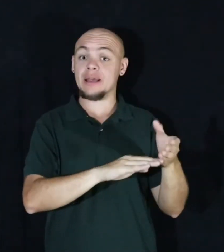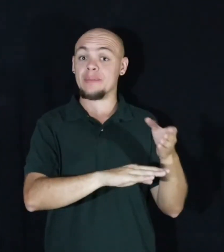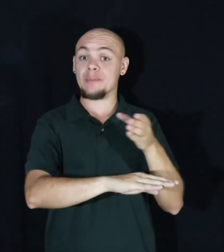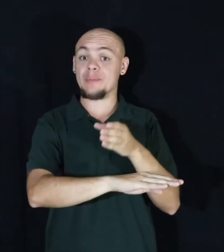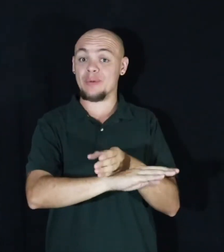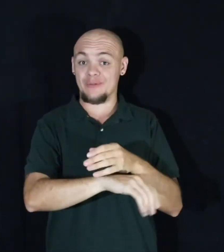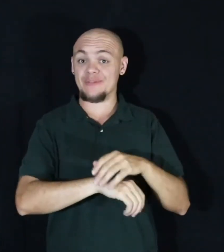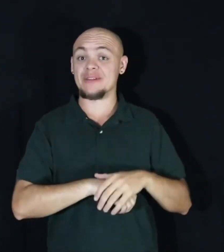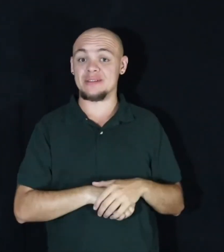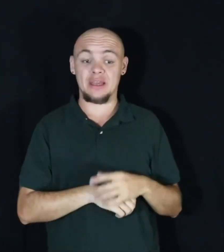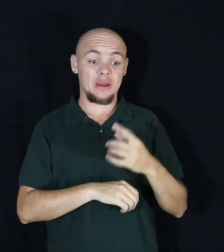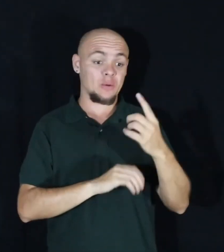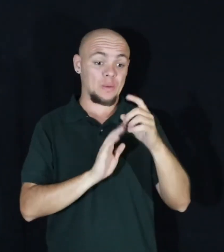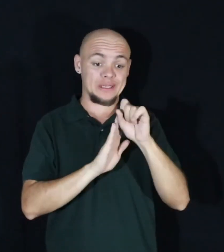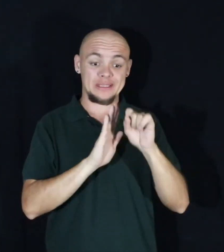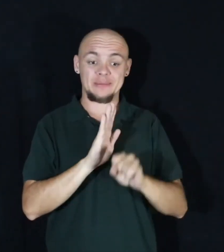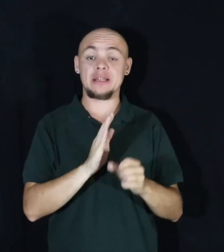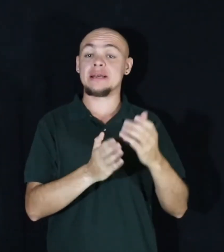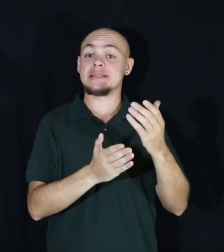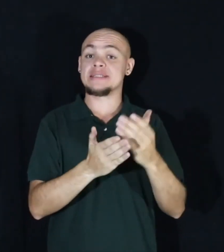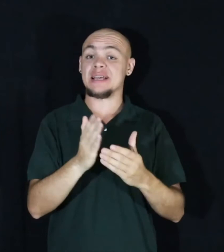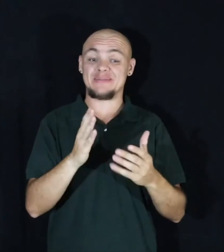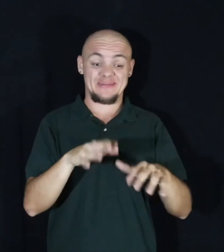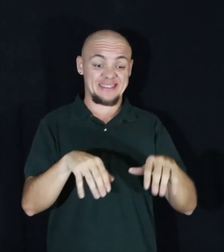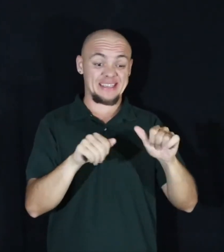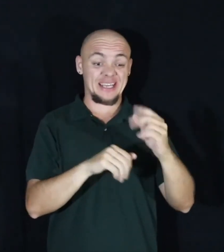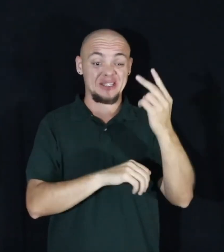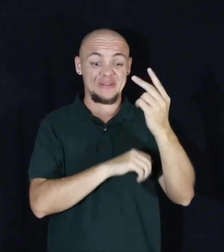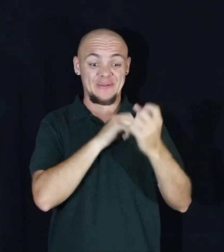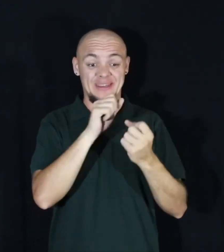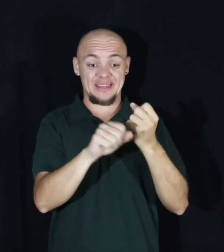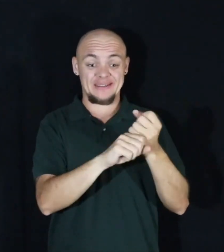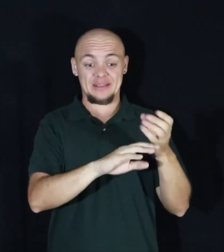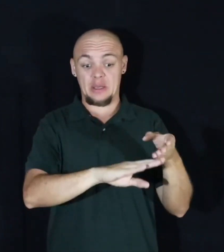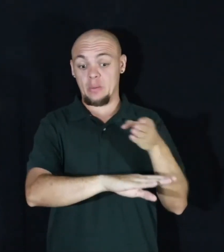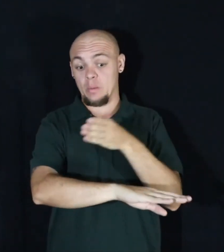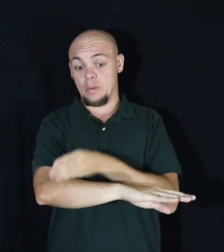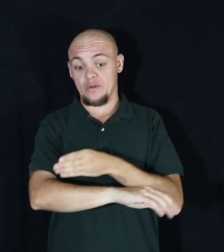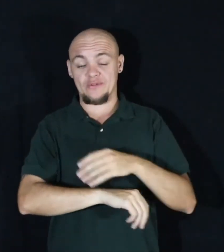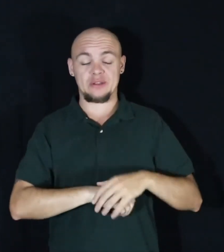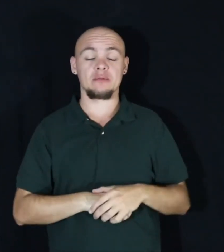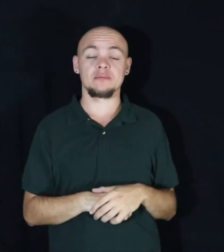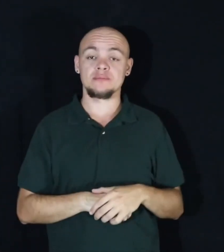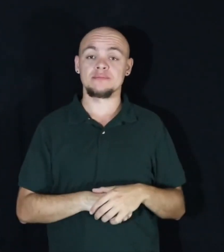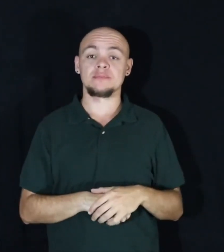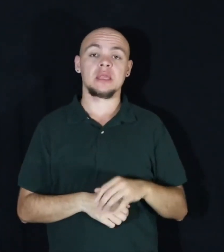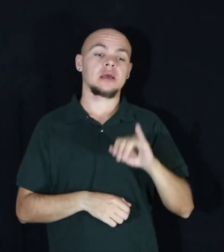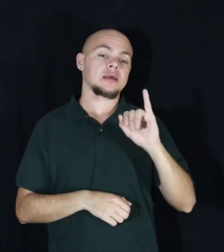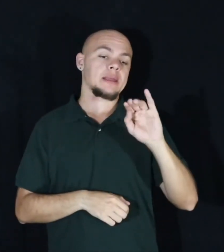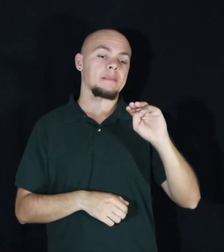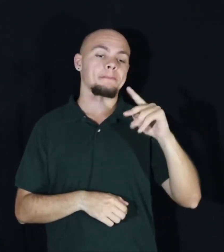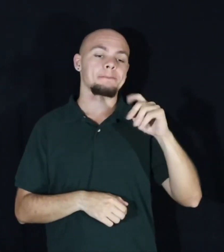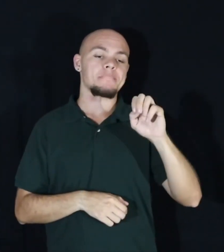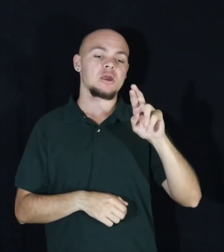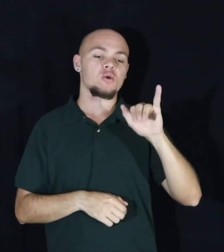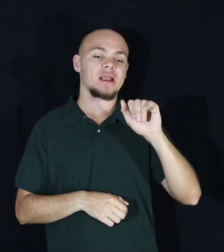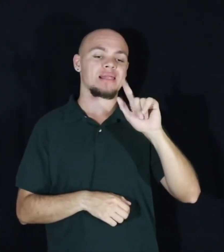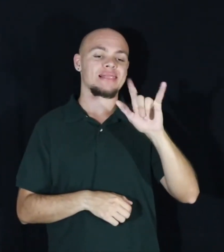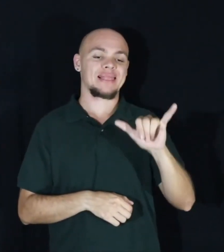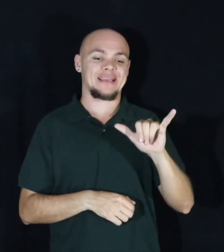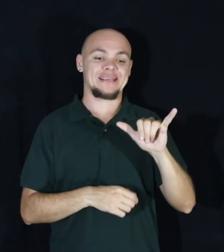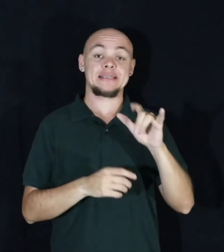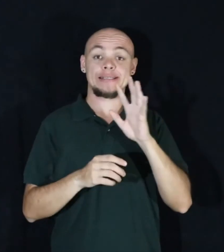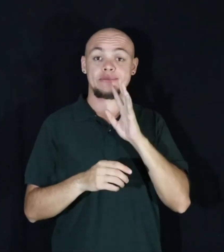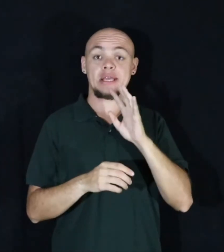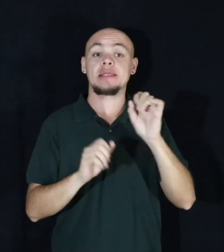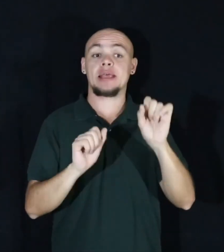semester, and some would even need to take up to 2 years. And so, from empirically speaking, yes, one can